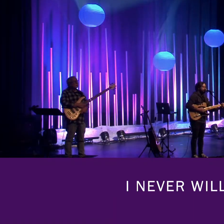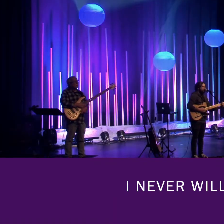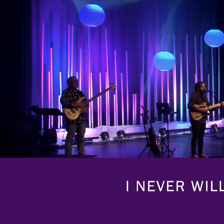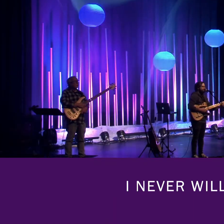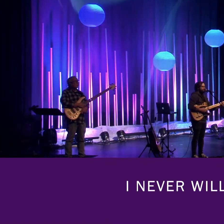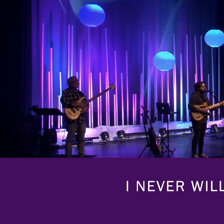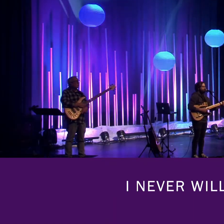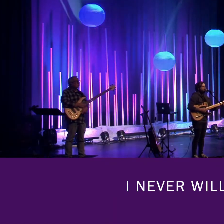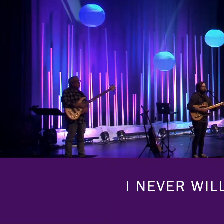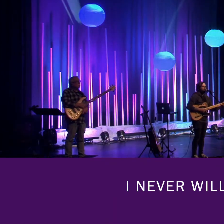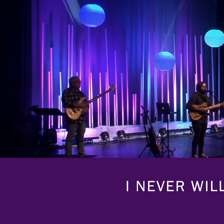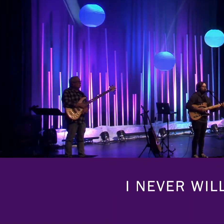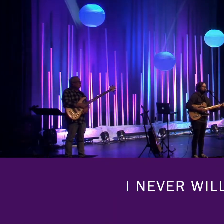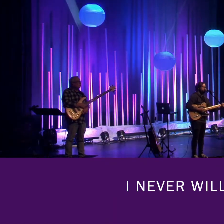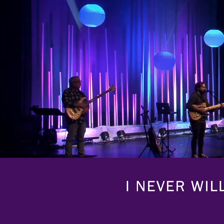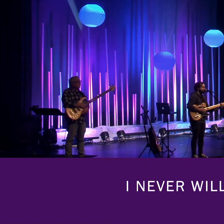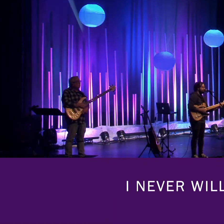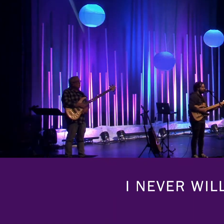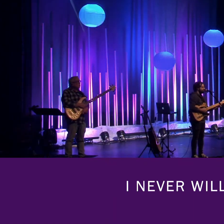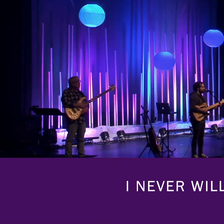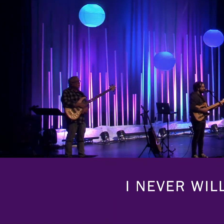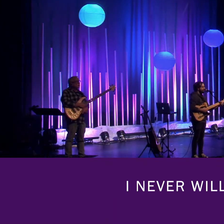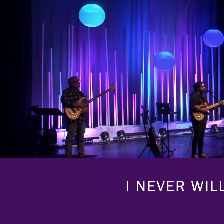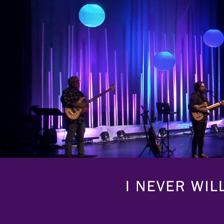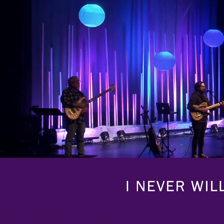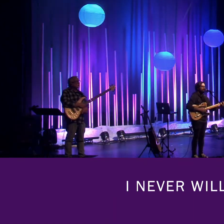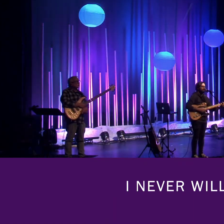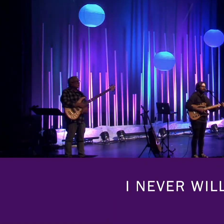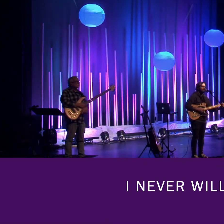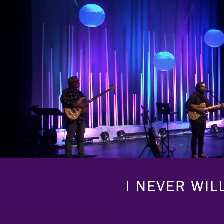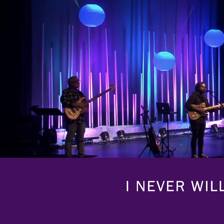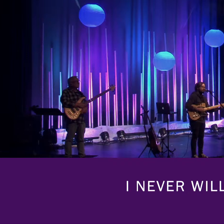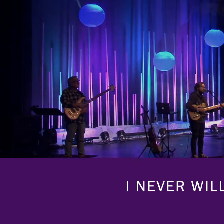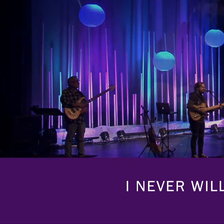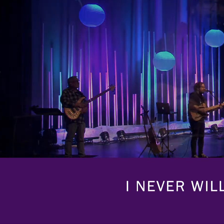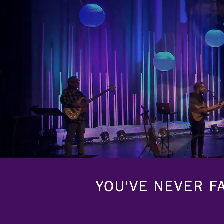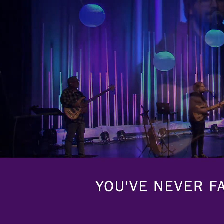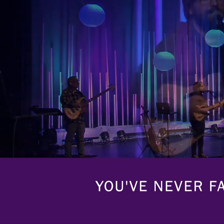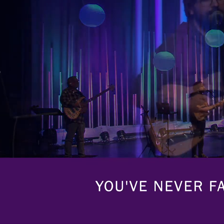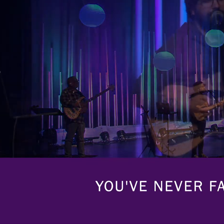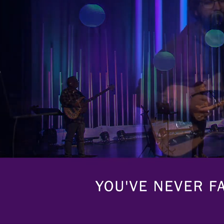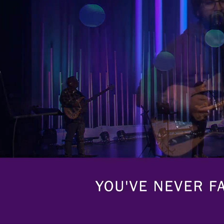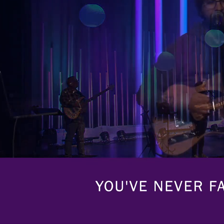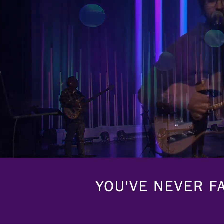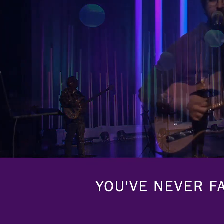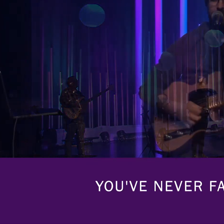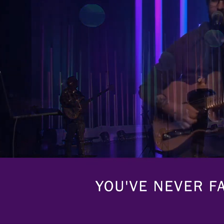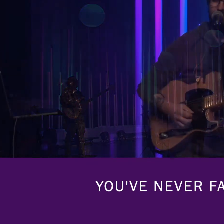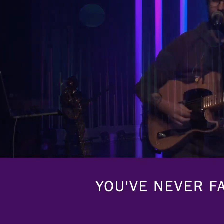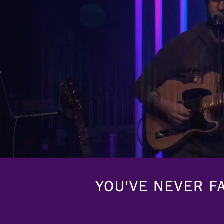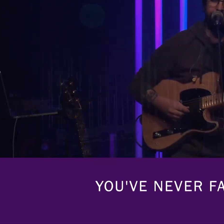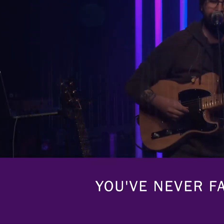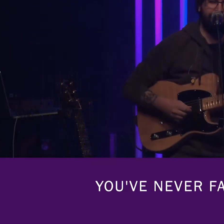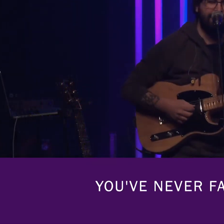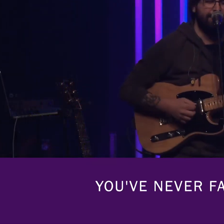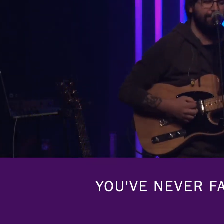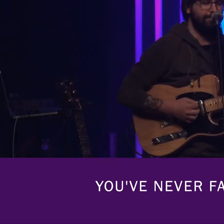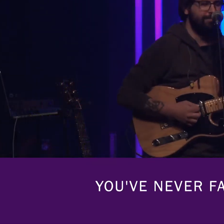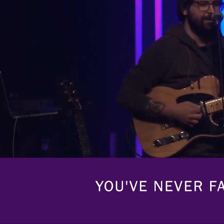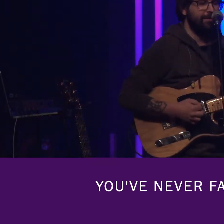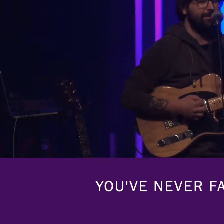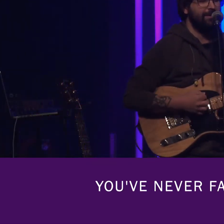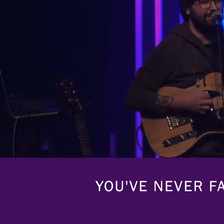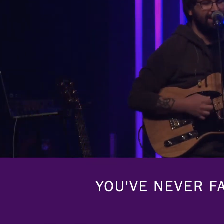I never will forget. You never